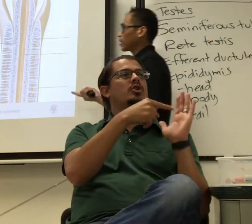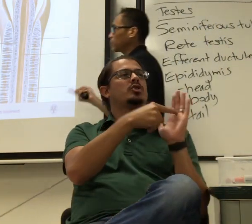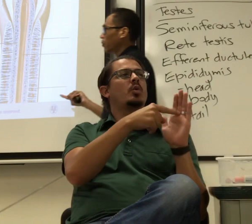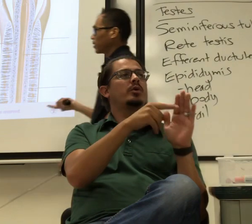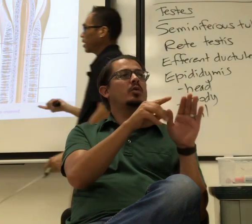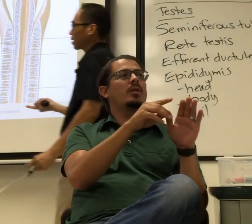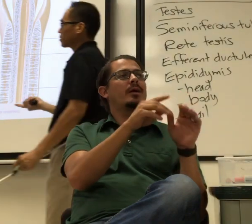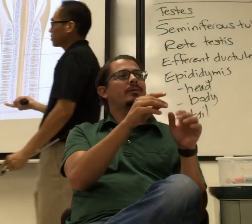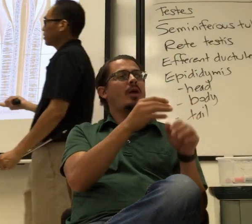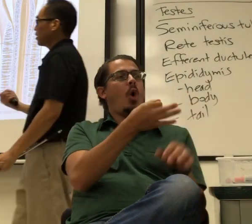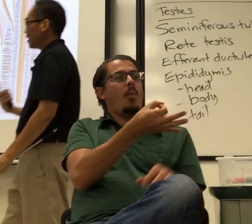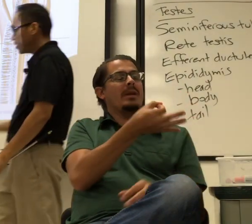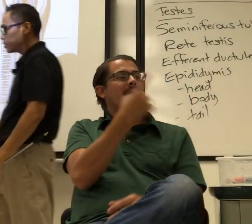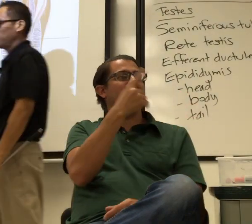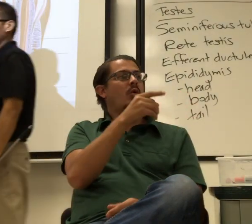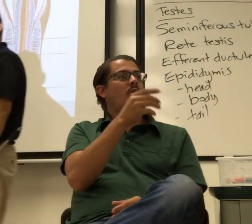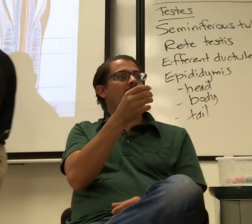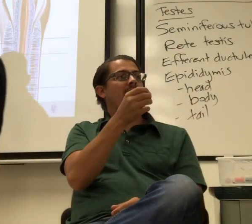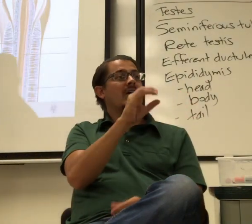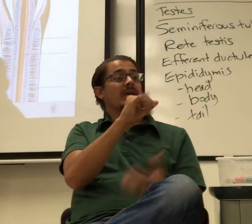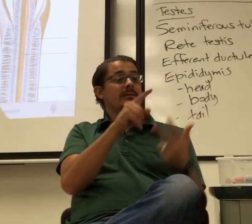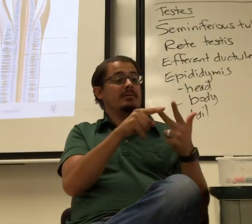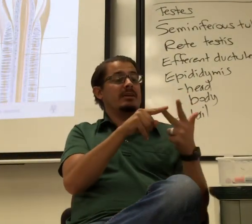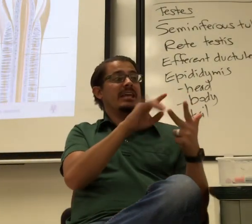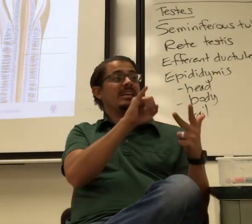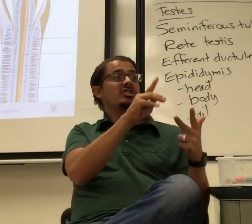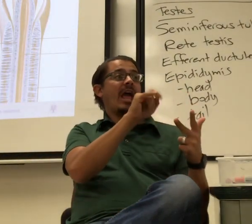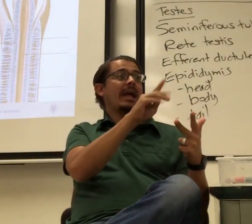the ejaculatory duct into the urethra.